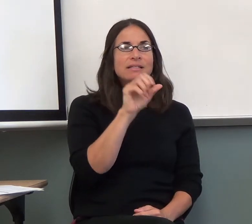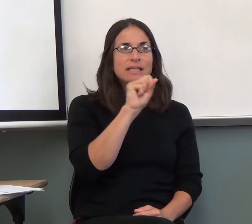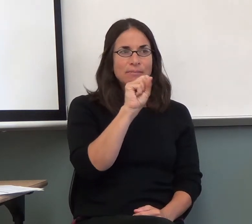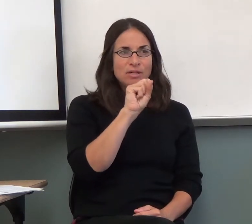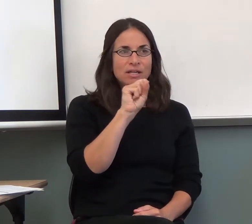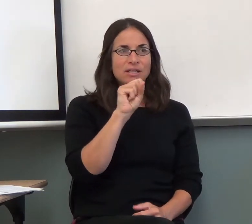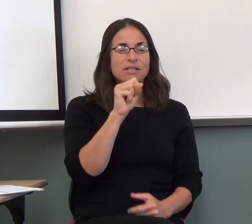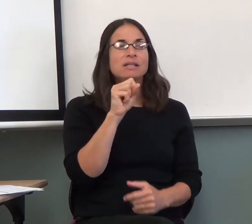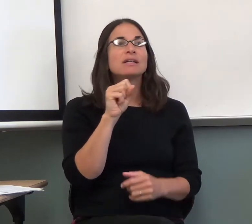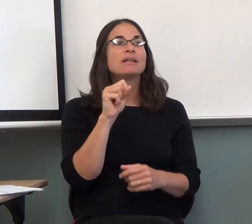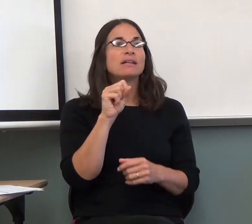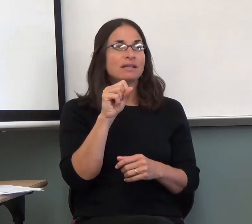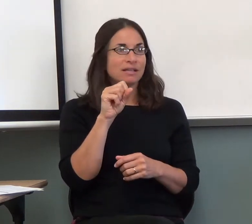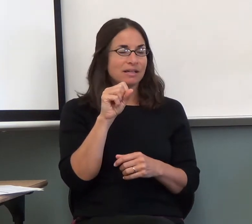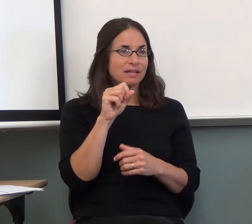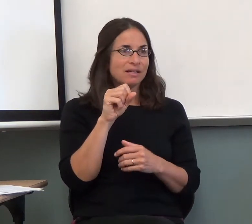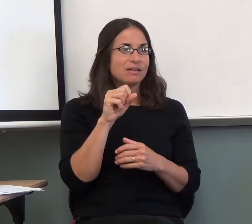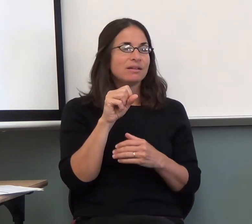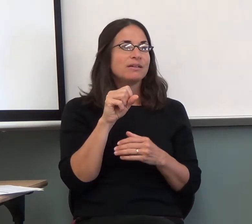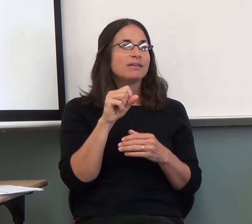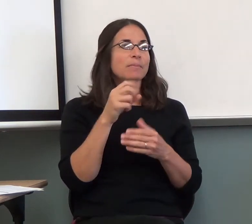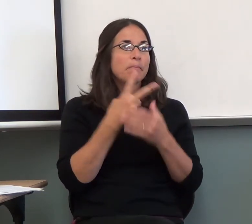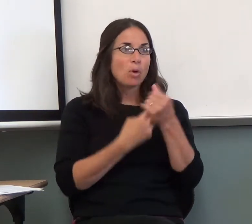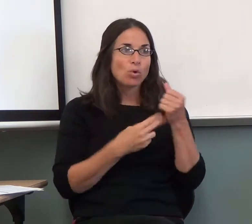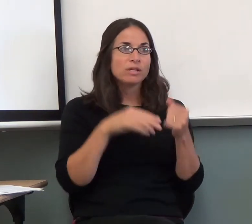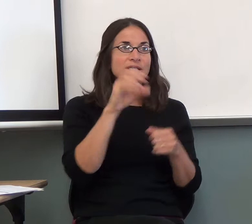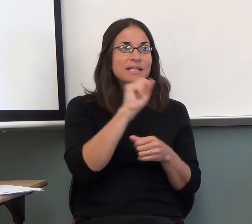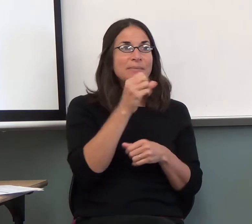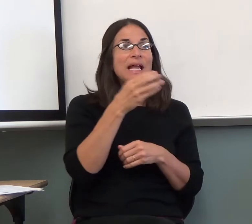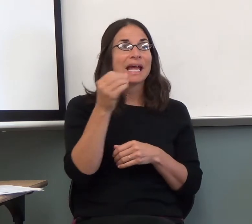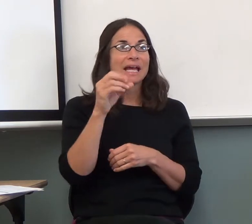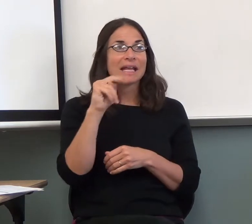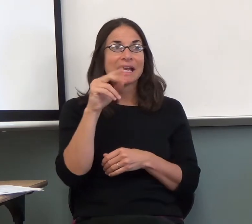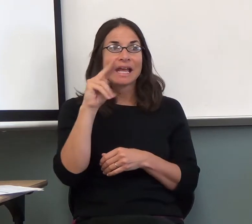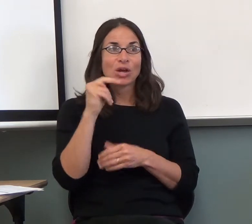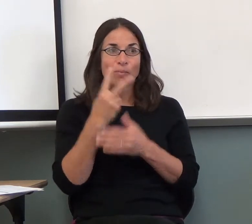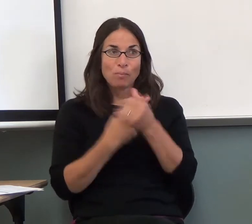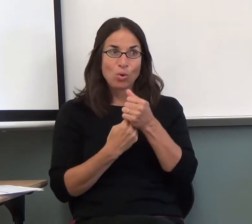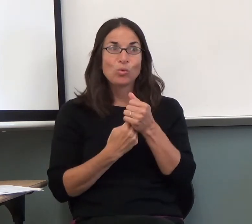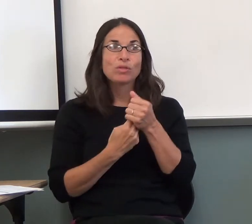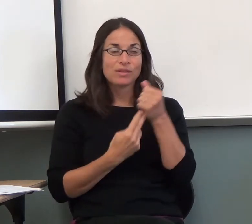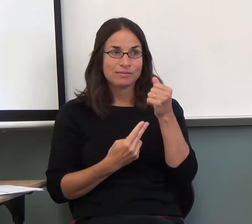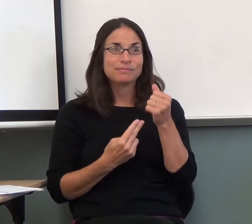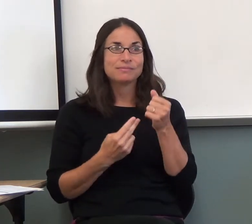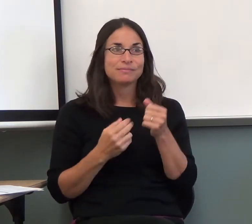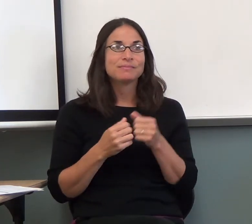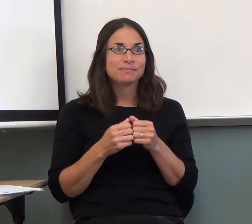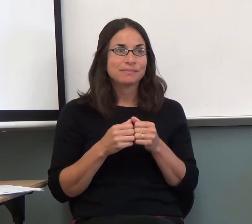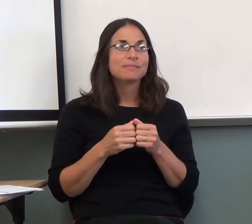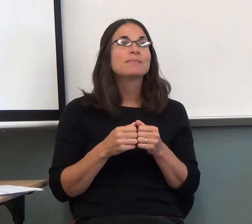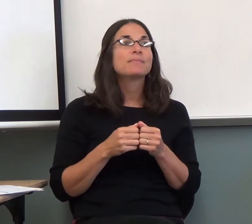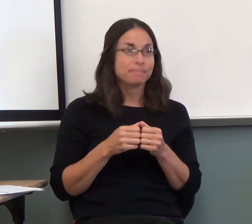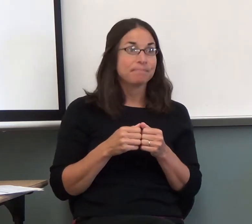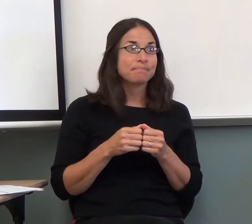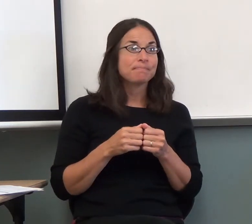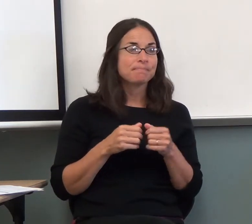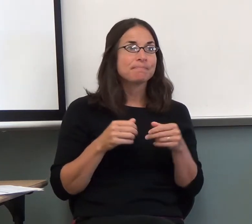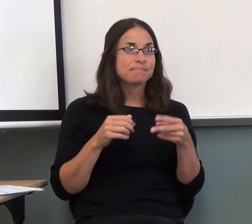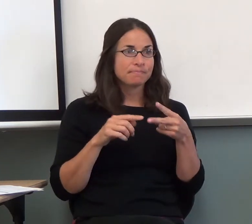them. Subject and noun. Good job. Yep, they're the Because same. it describes. Yep. Okay. No, because it says who or what Or is what. doing the action. Yeah. Not describes